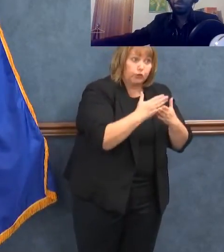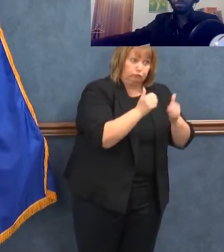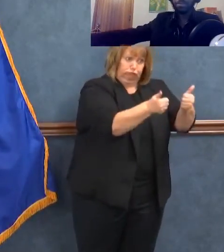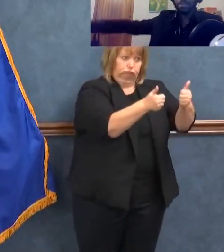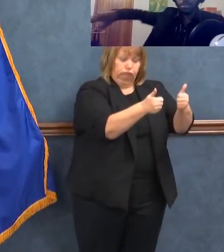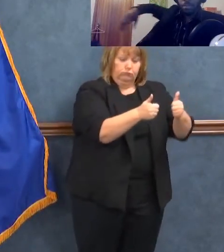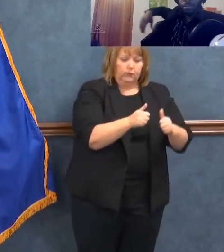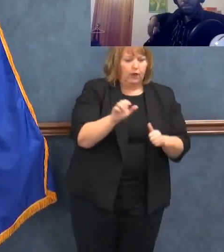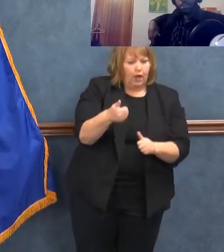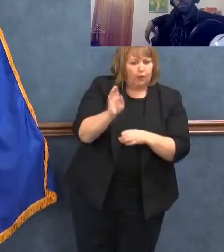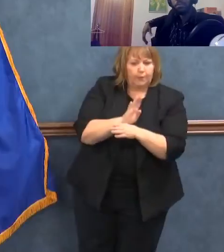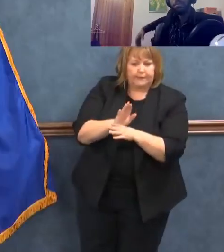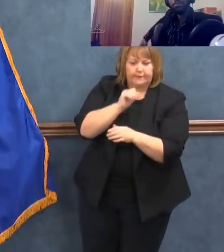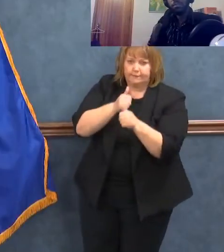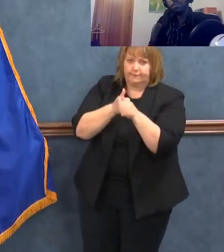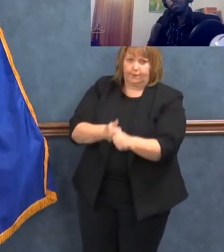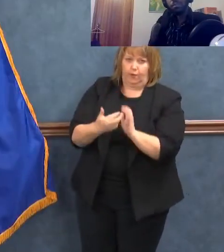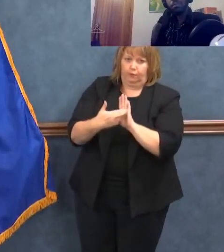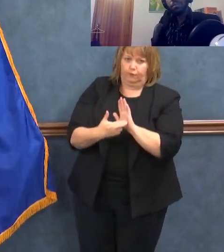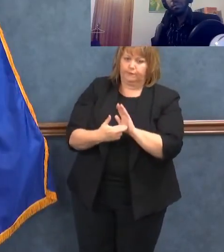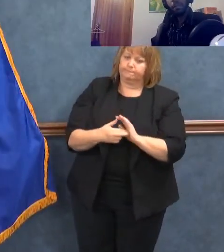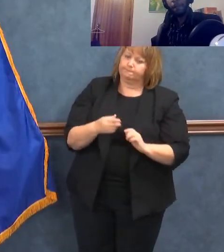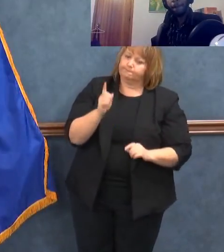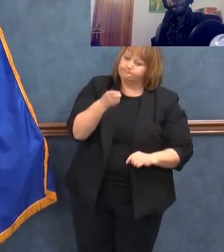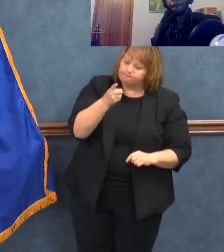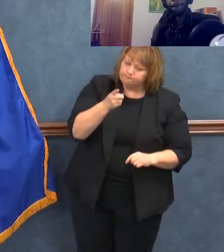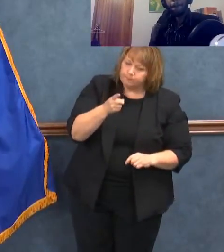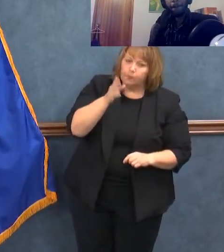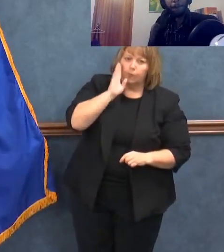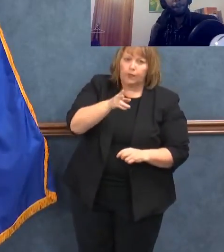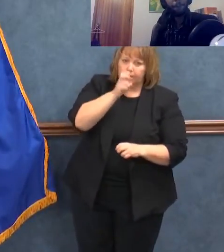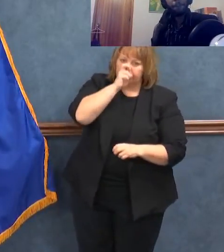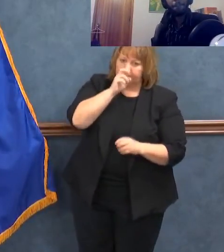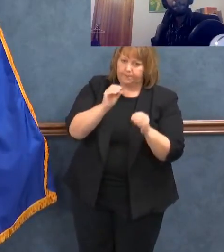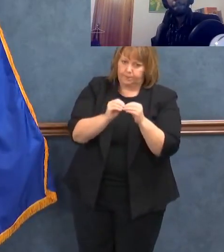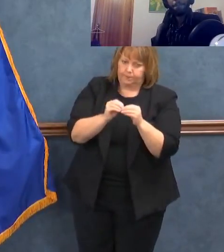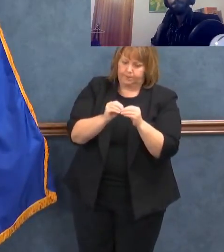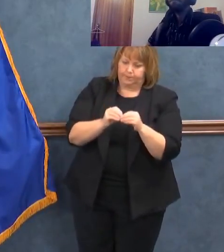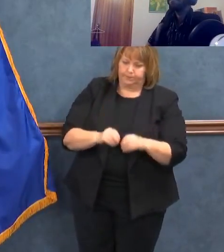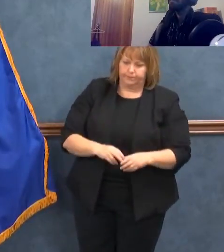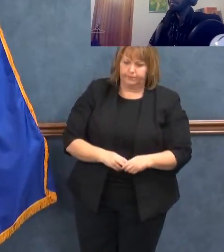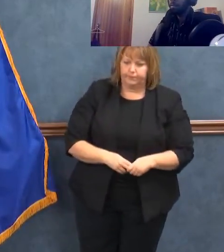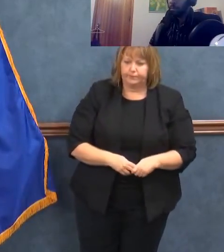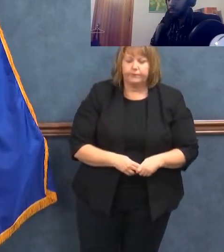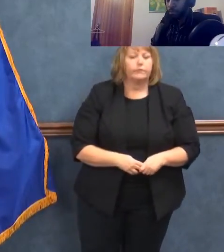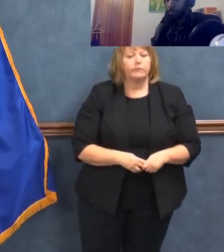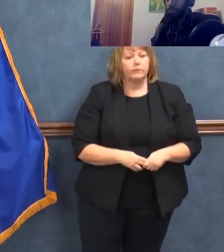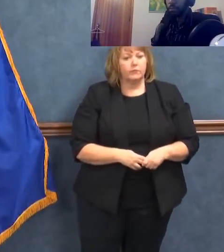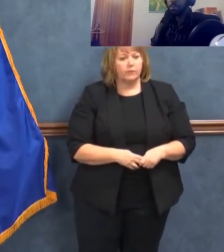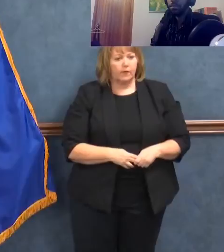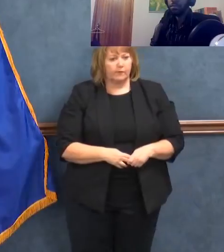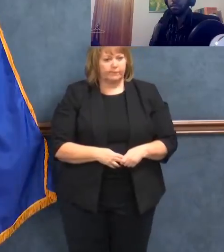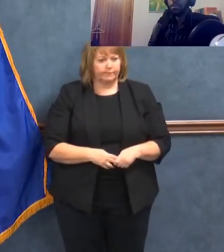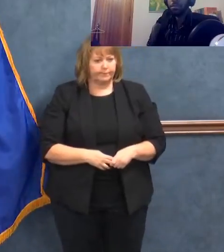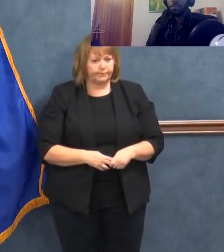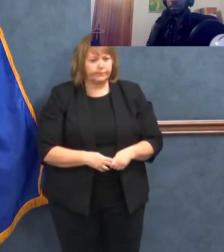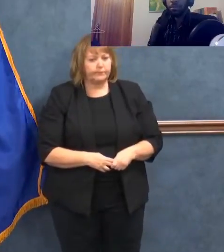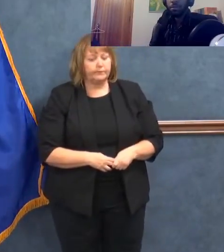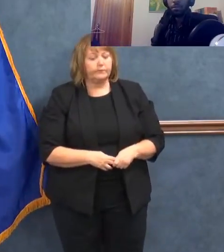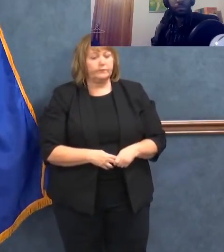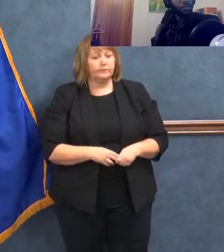new directive before July 31st, which will extend the current restrictions and provisions that are currently in